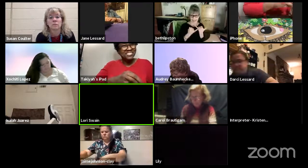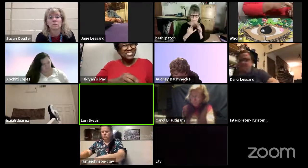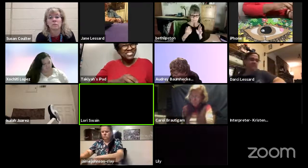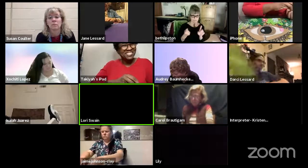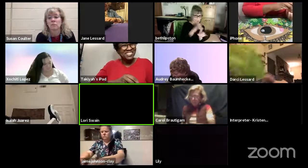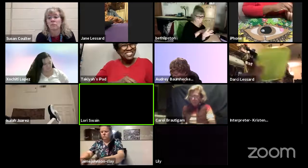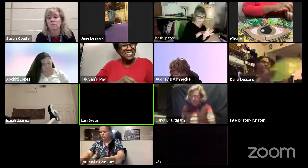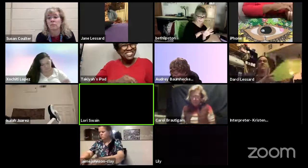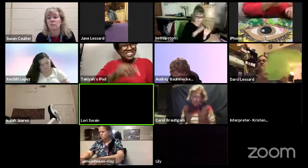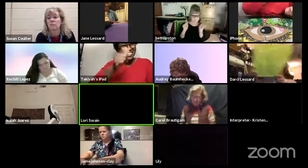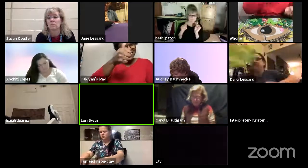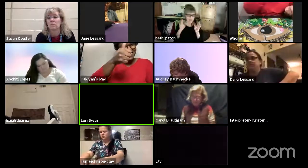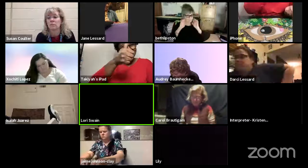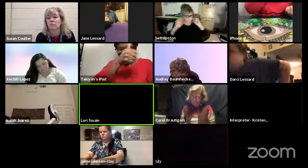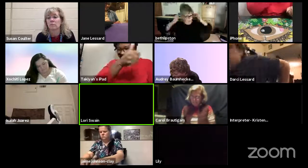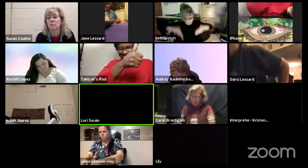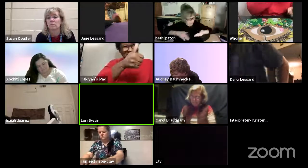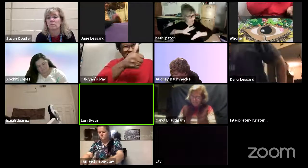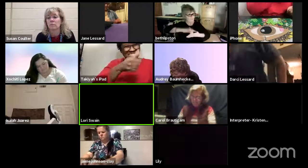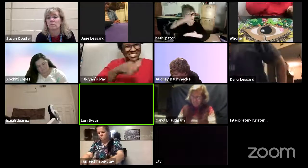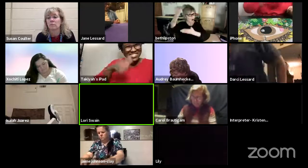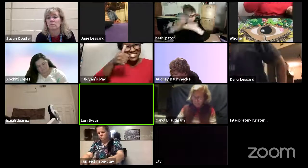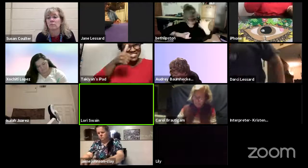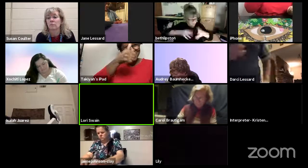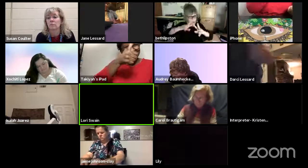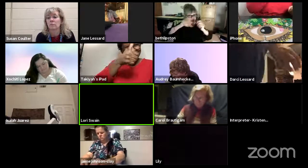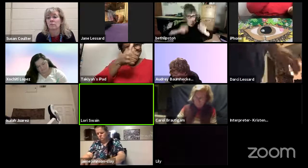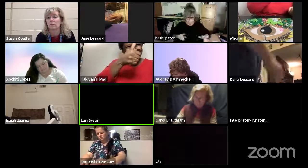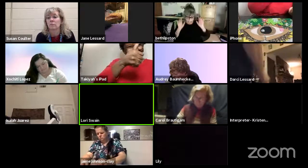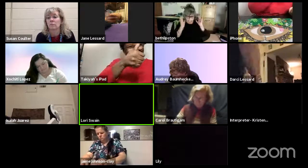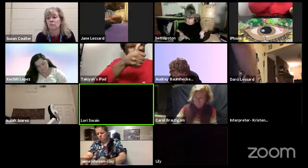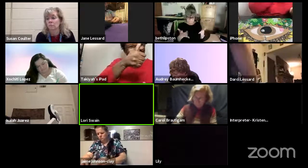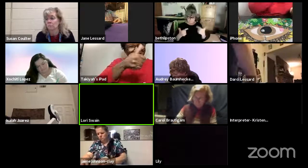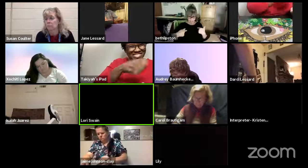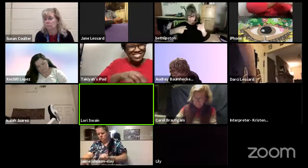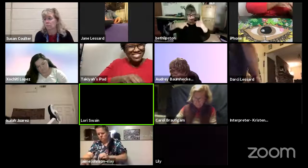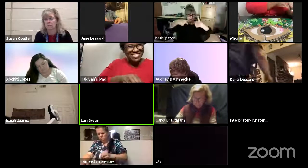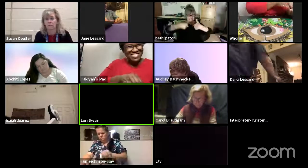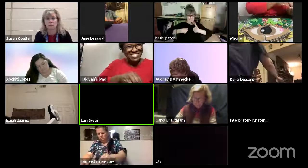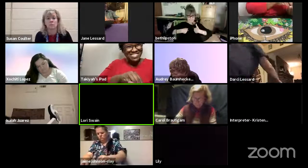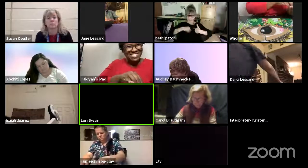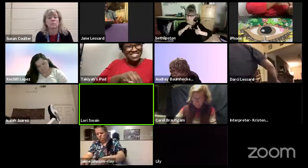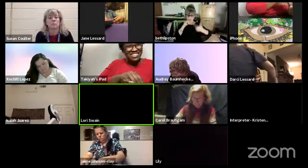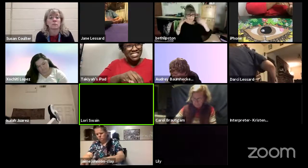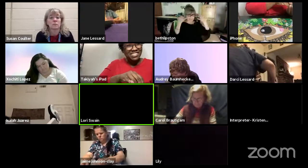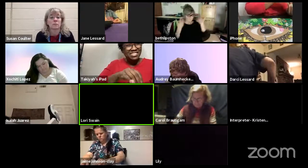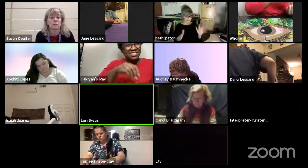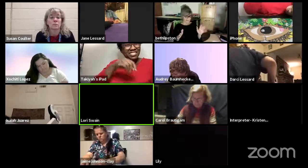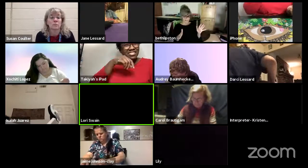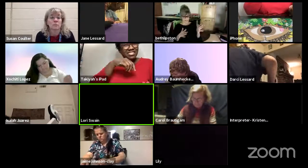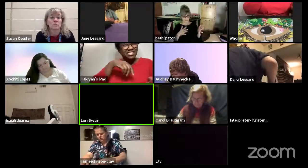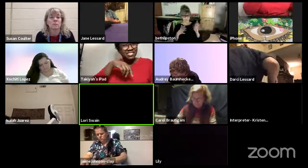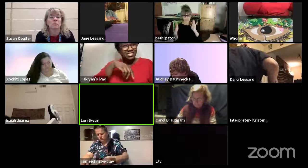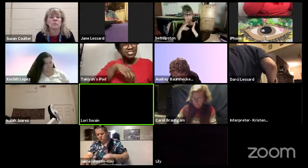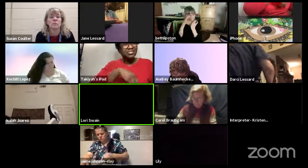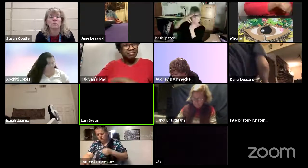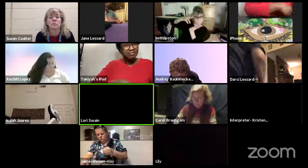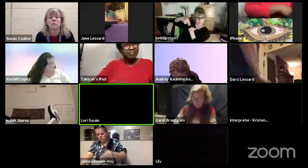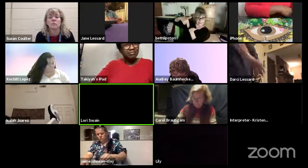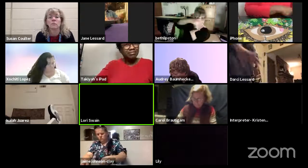Okay. So I'm gonna go back and focus on my project now. Um, I am almost